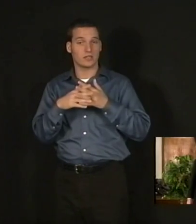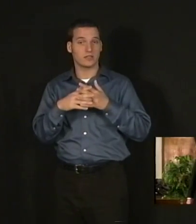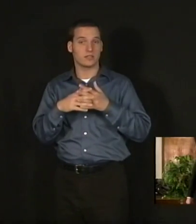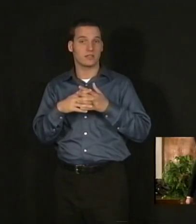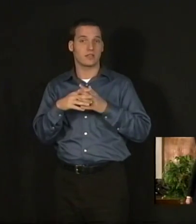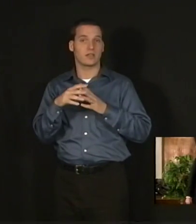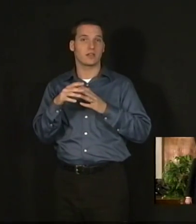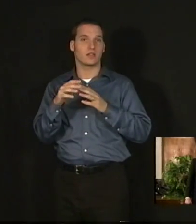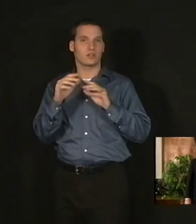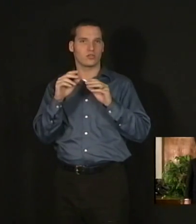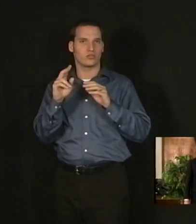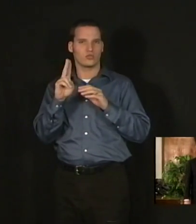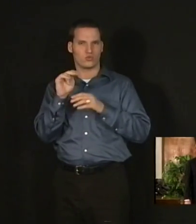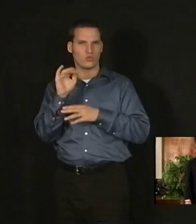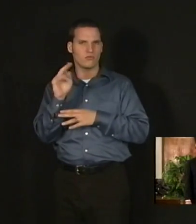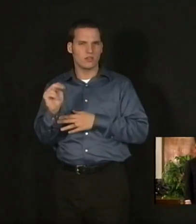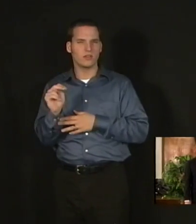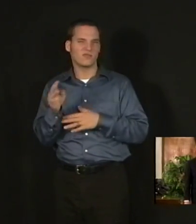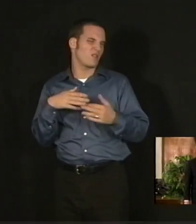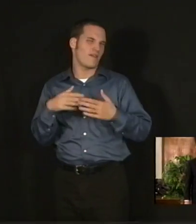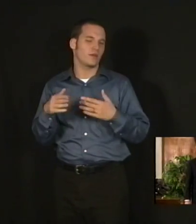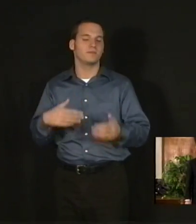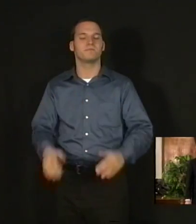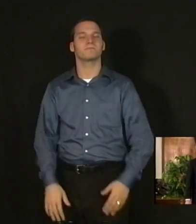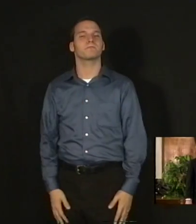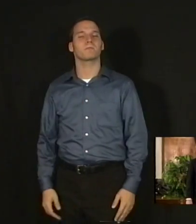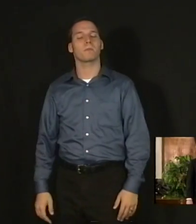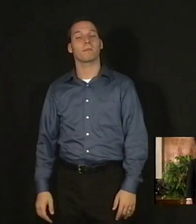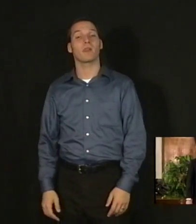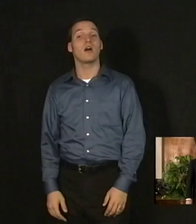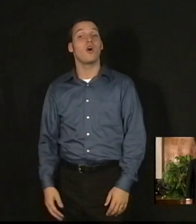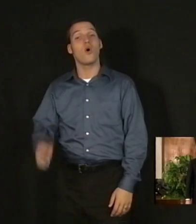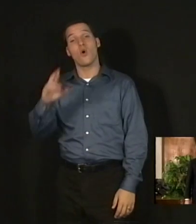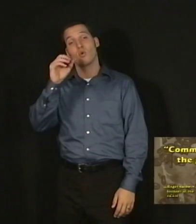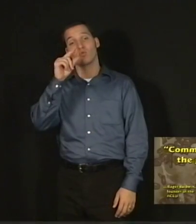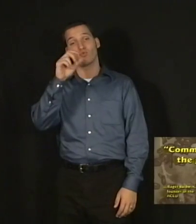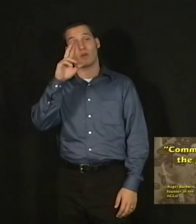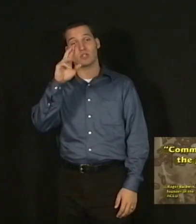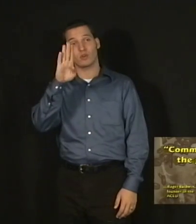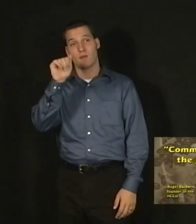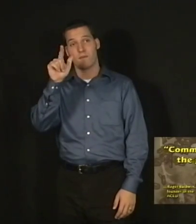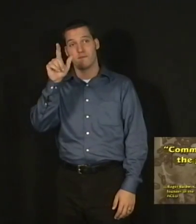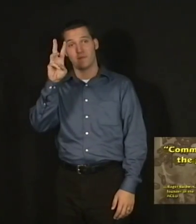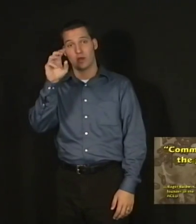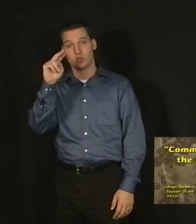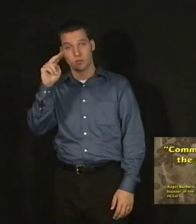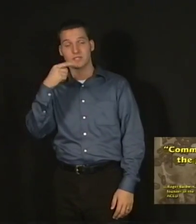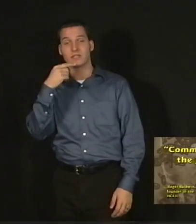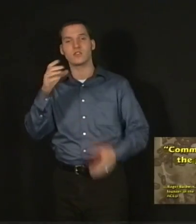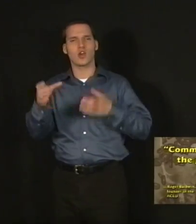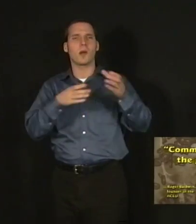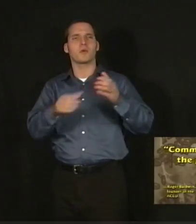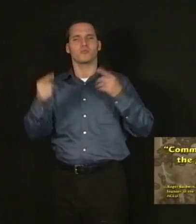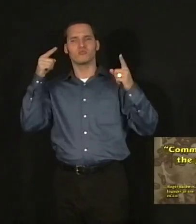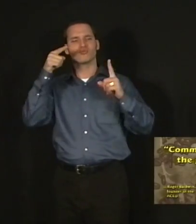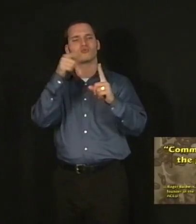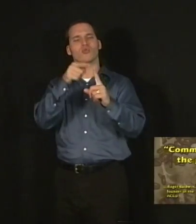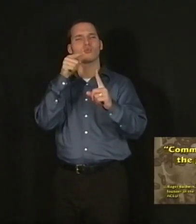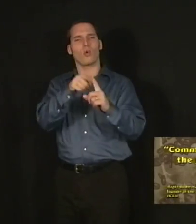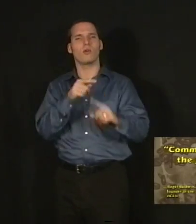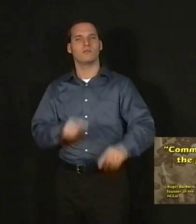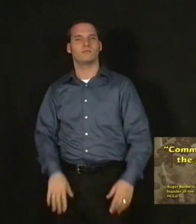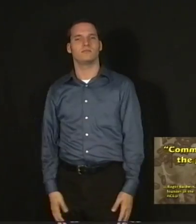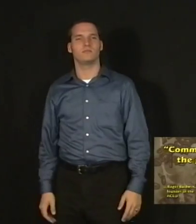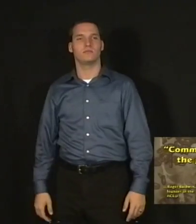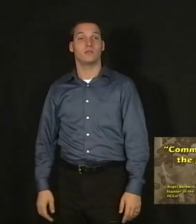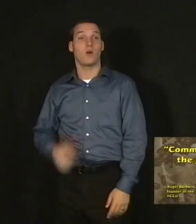Union, or the Anti-Christian Lawyers Union, whatever it is, Roger Baldwin said communism is the goal. You ought to read the history